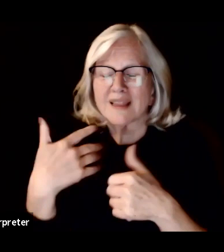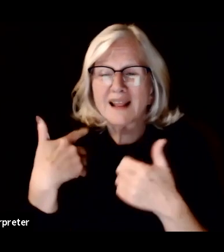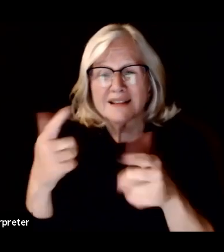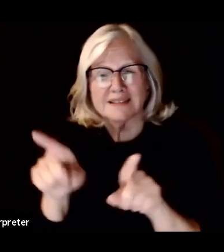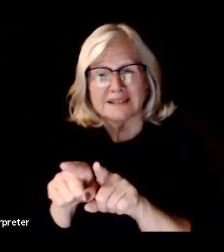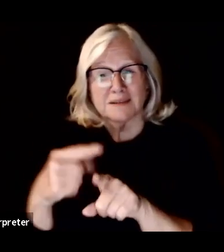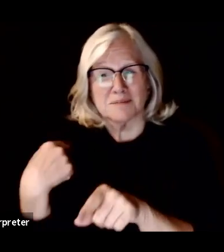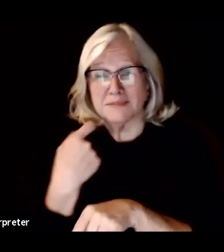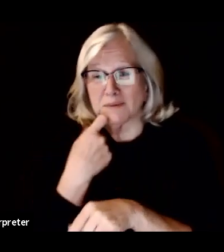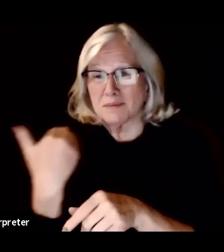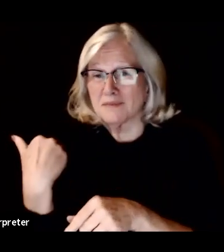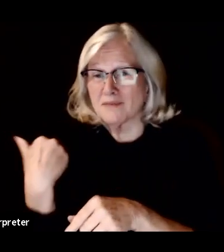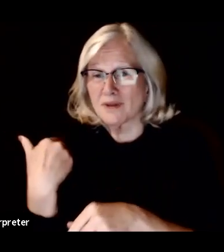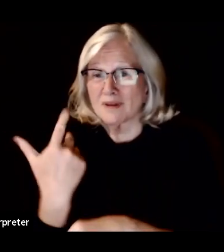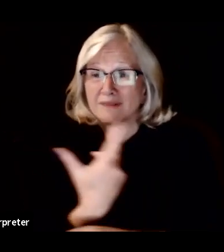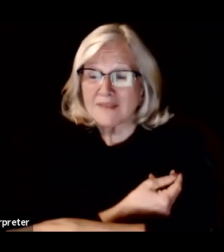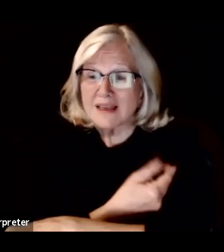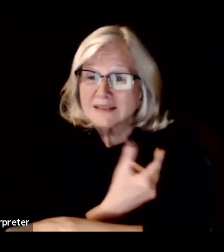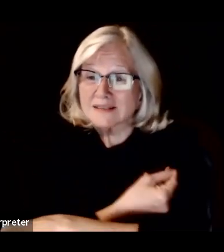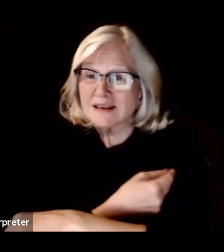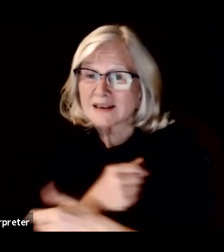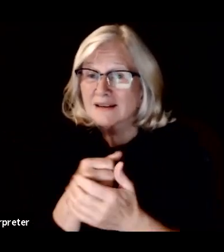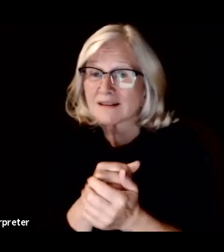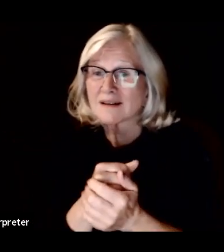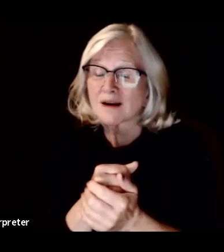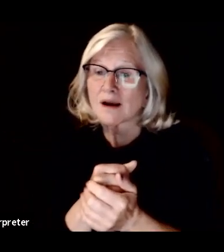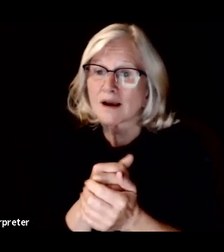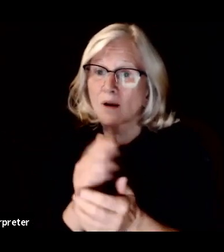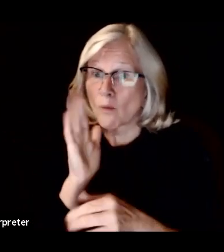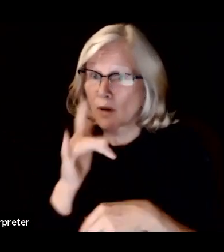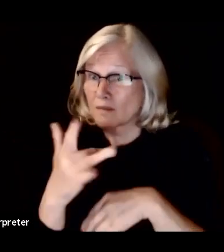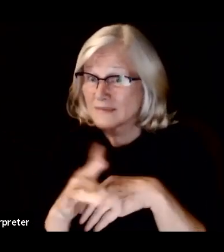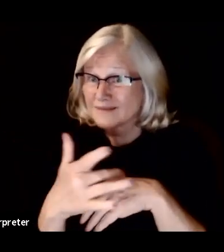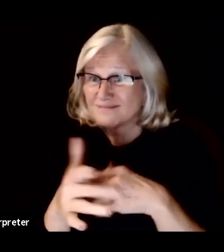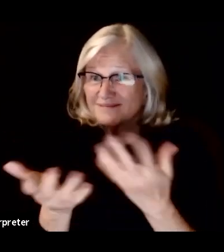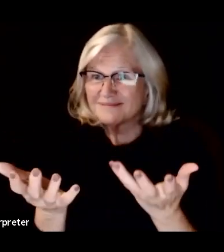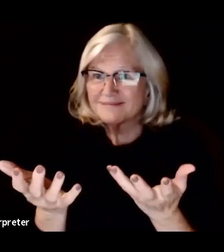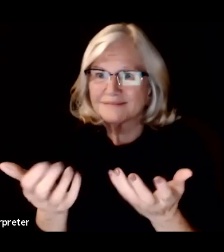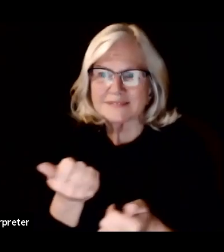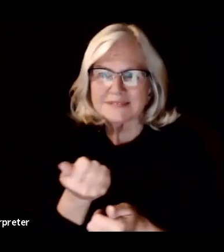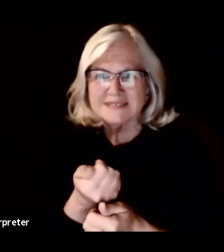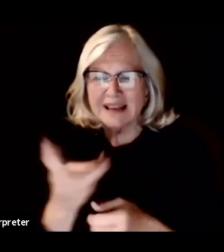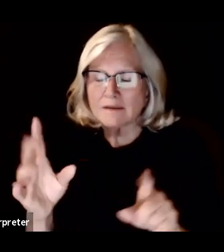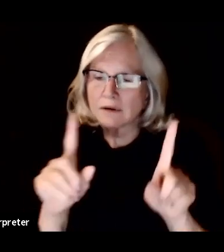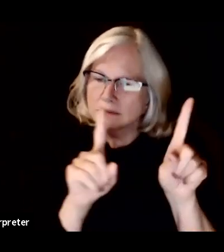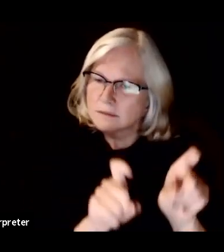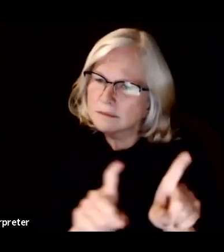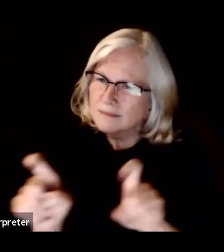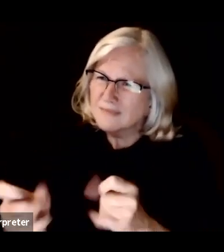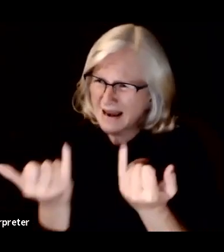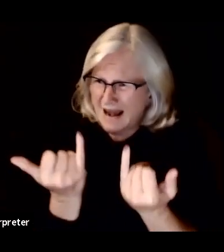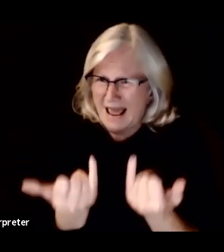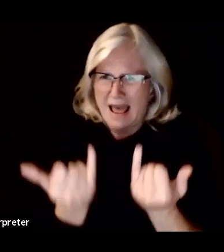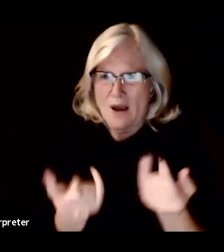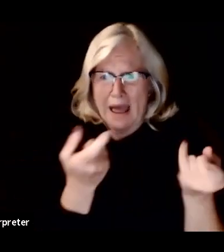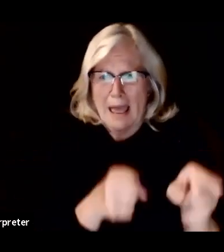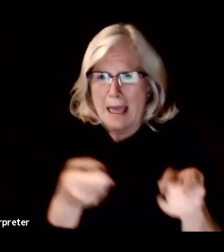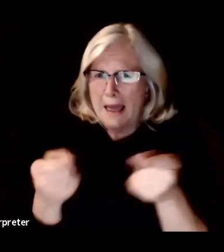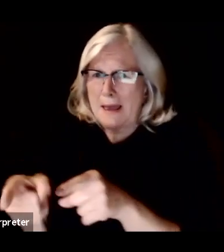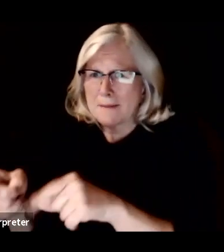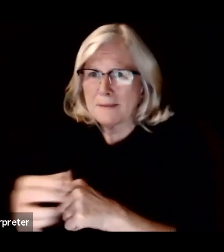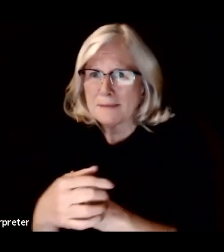are multiple candidates in various stages of clinical trial review. And so that means that this process